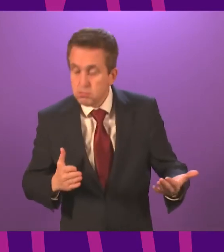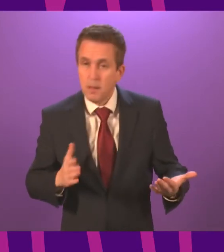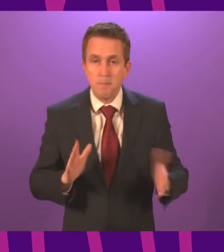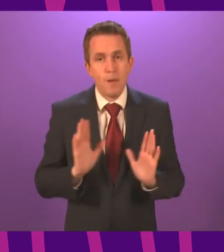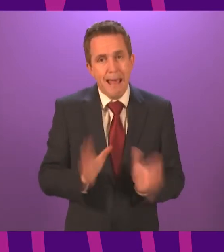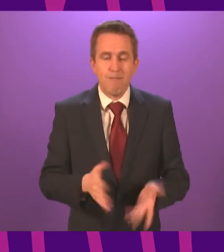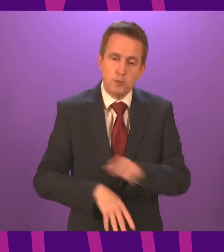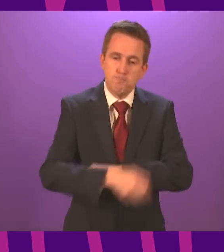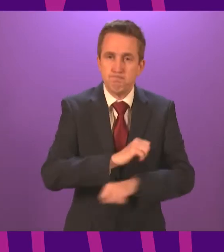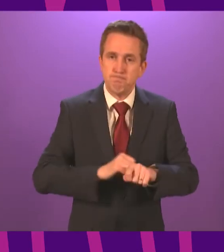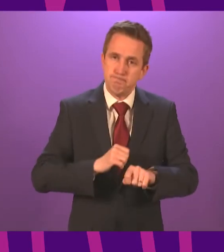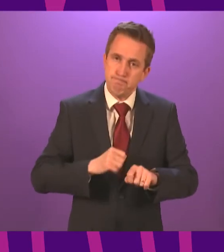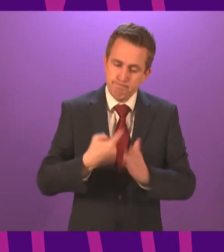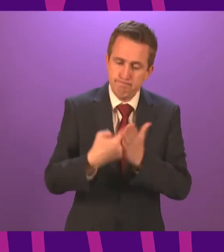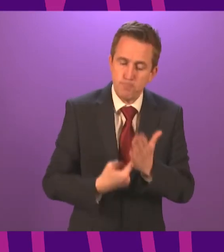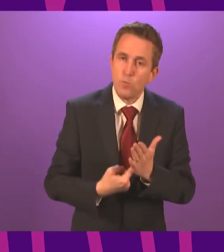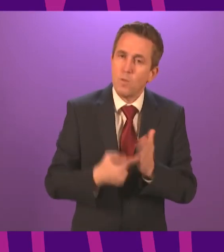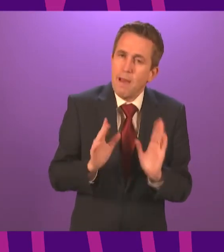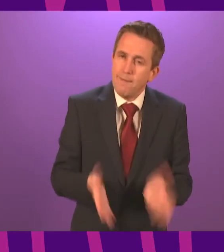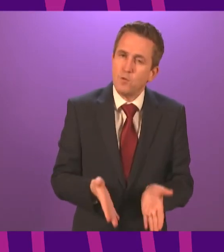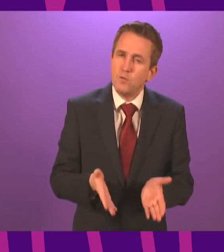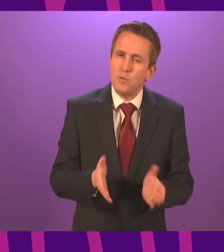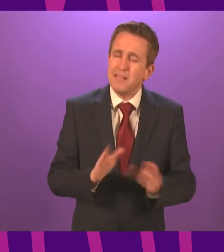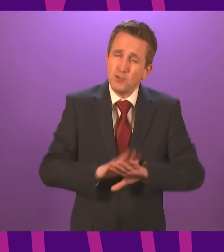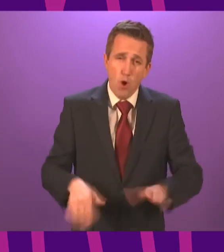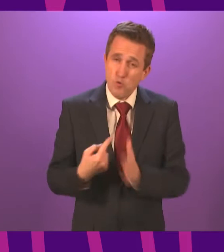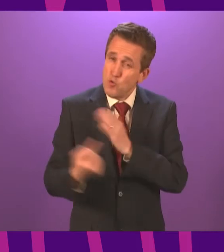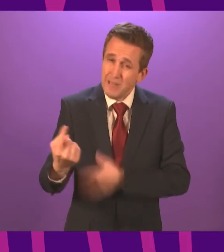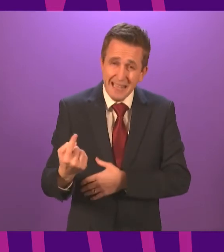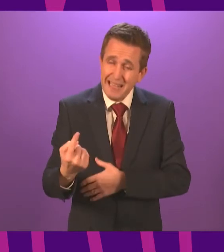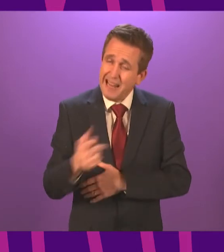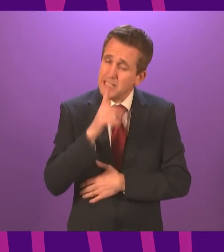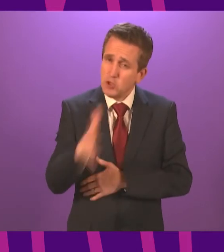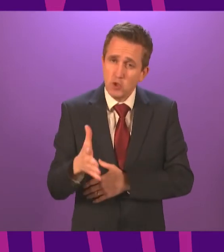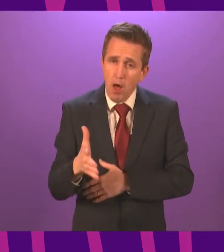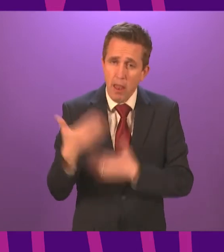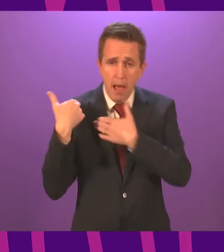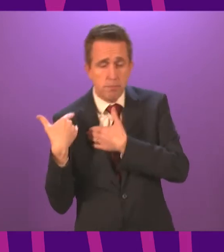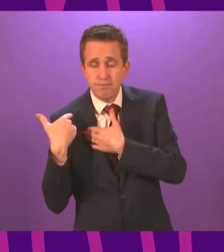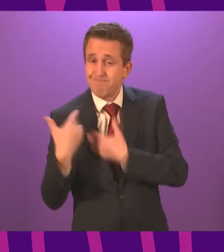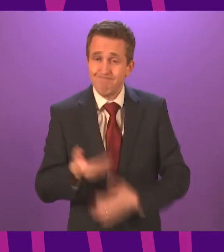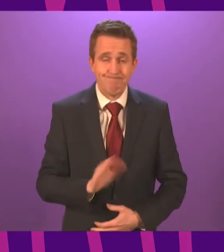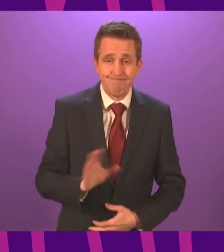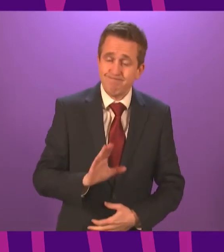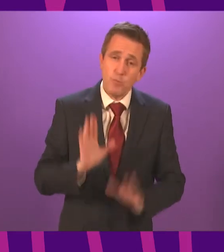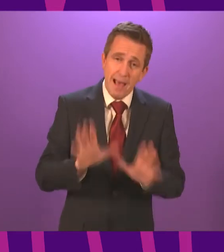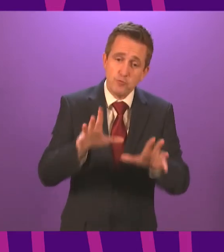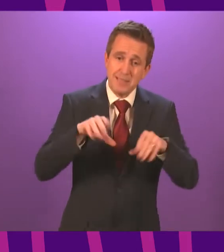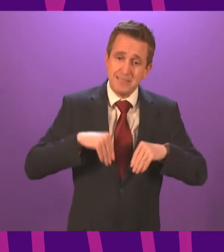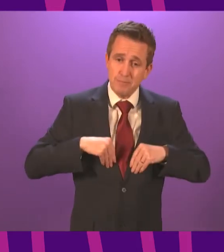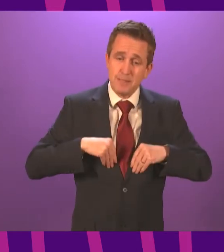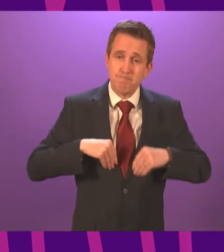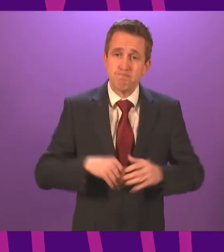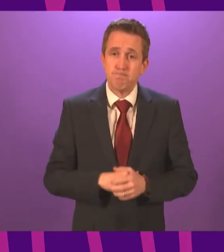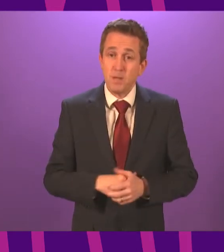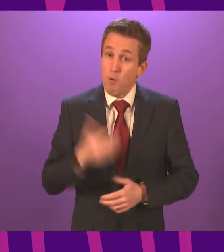is taking are not unique or excessive in terms of comparison. Once again, as the First Minister said today, we want to